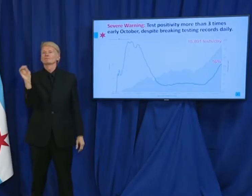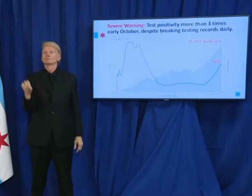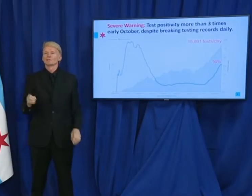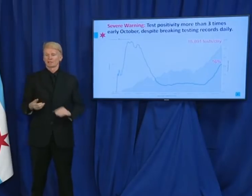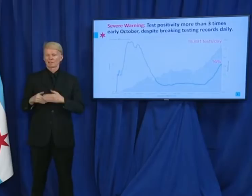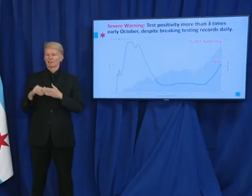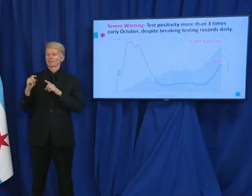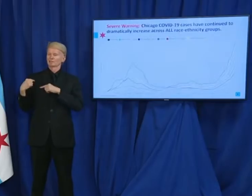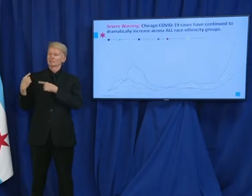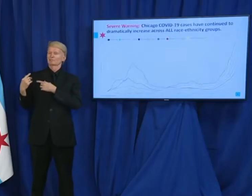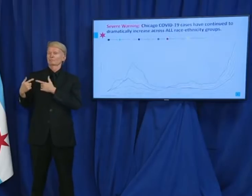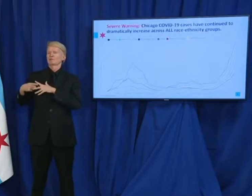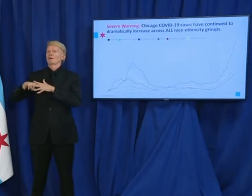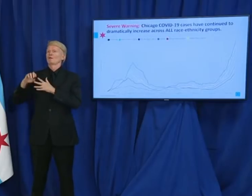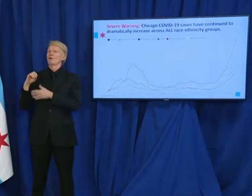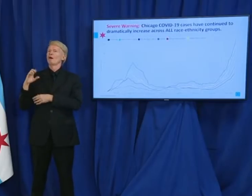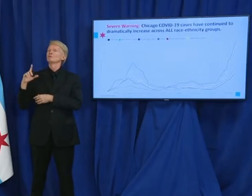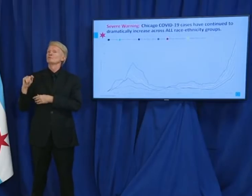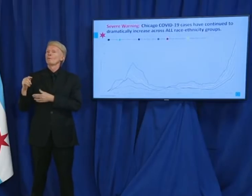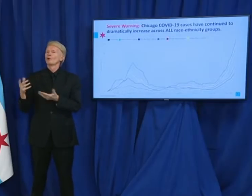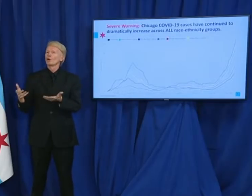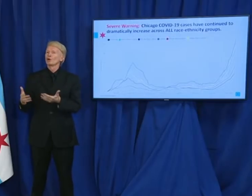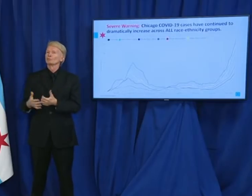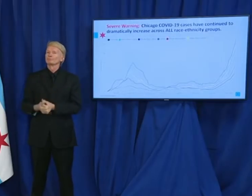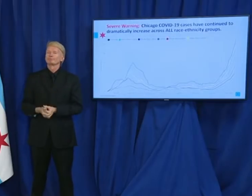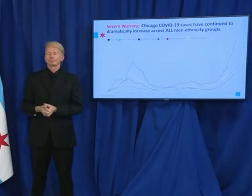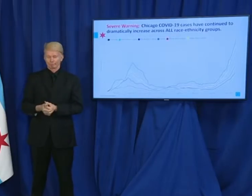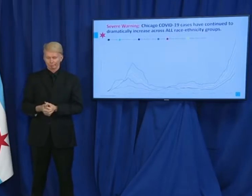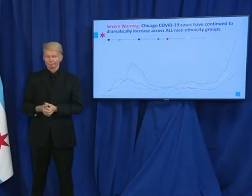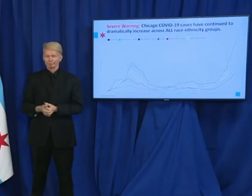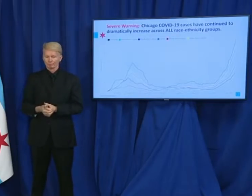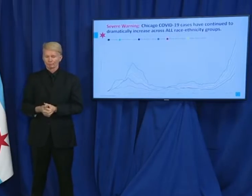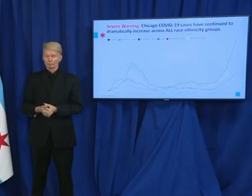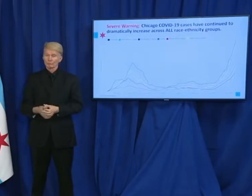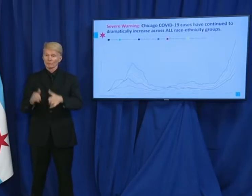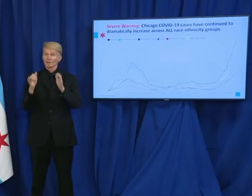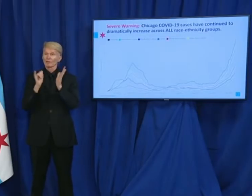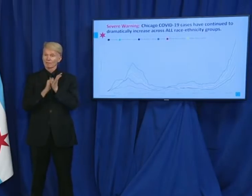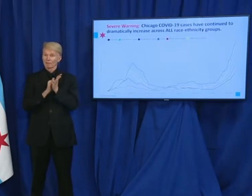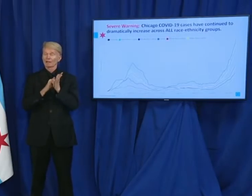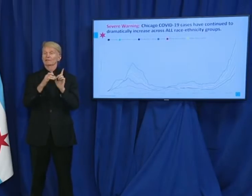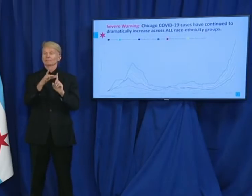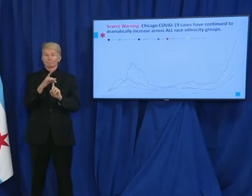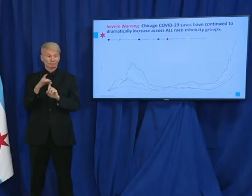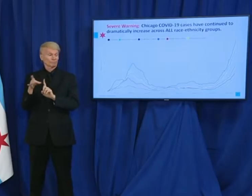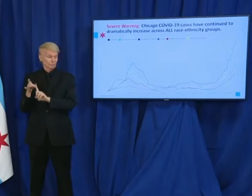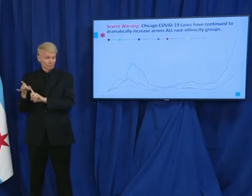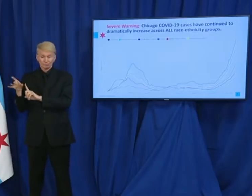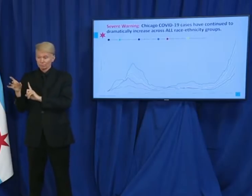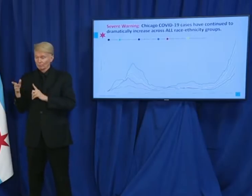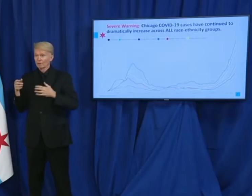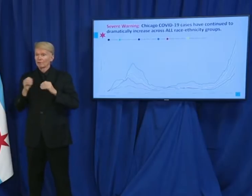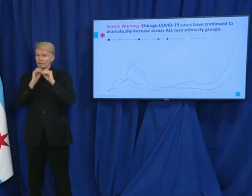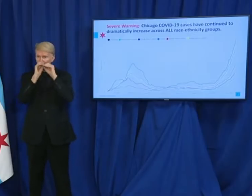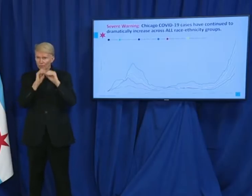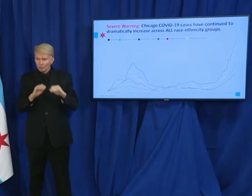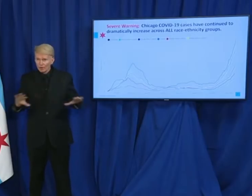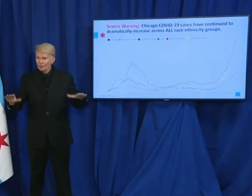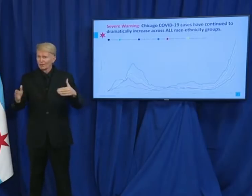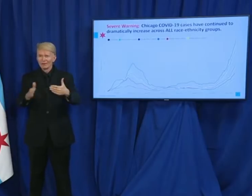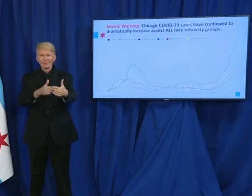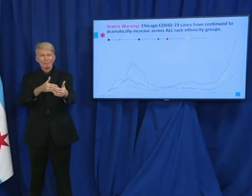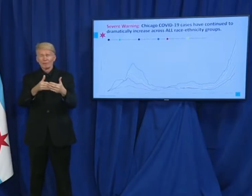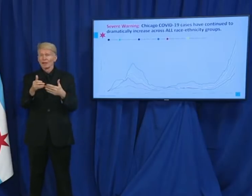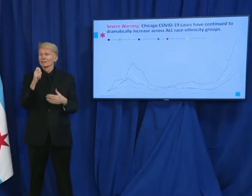October. Go ahead. Also, these cases have continued to dramatically increase across all